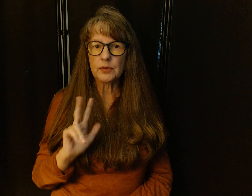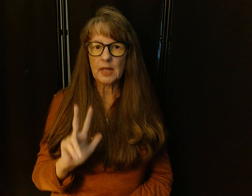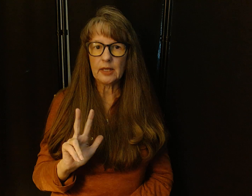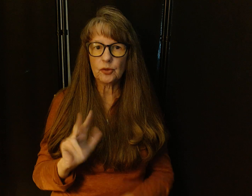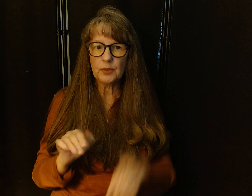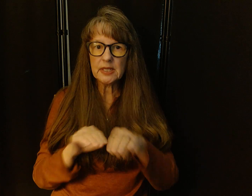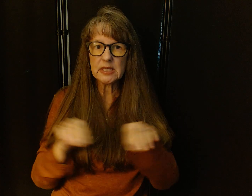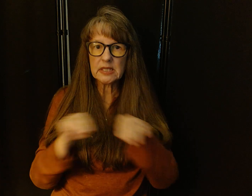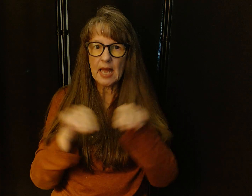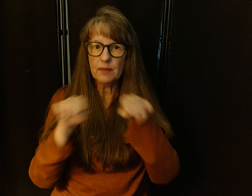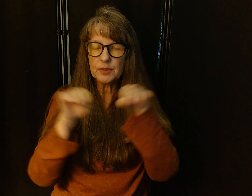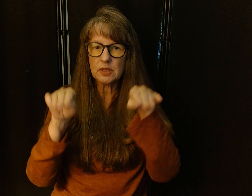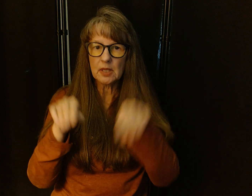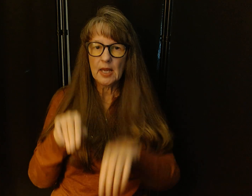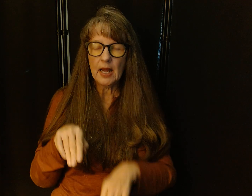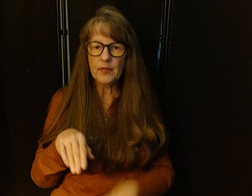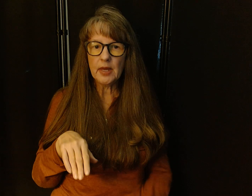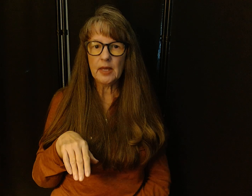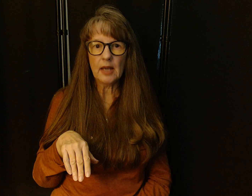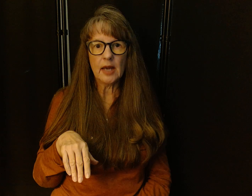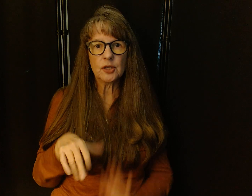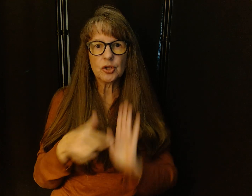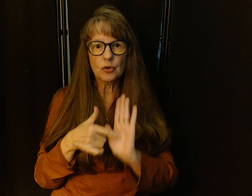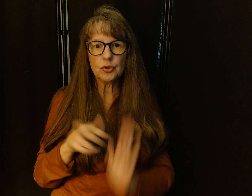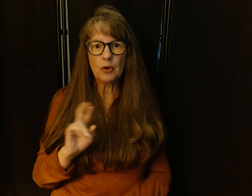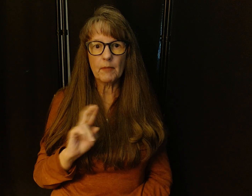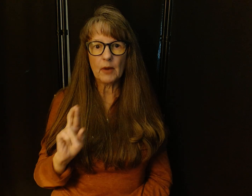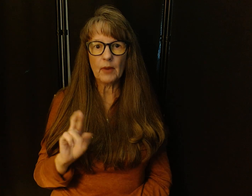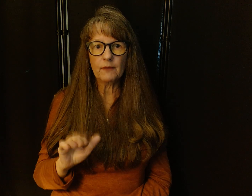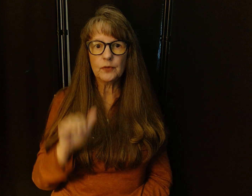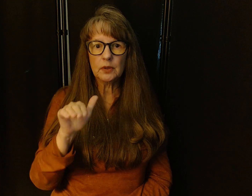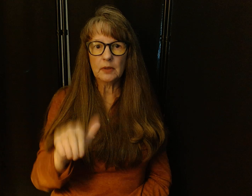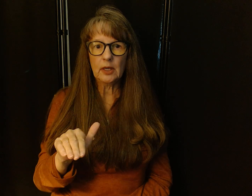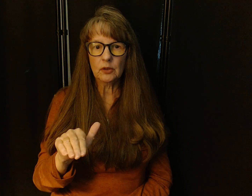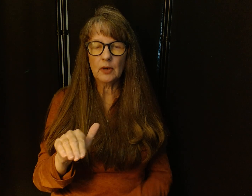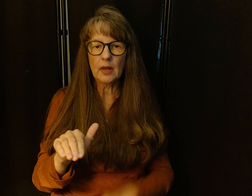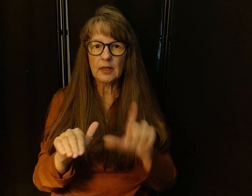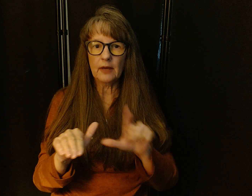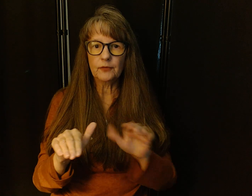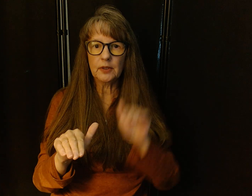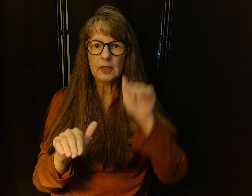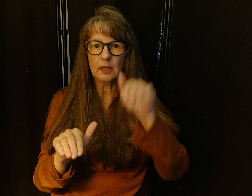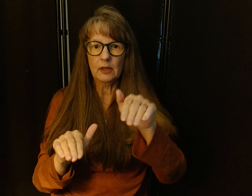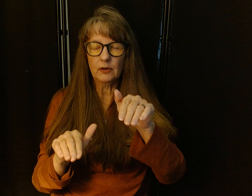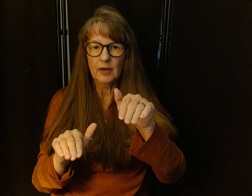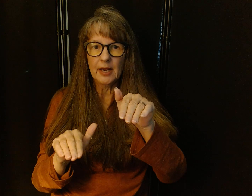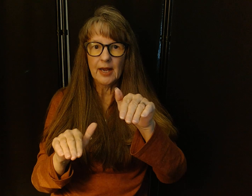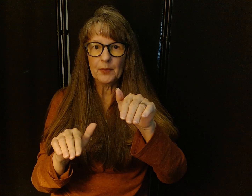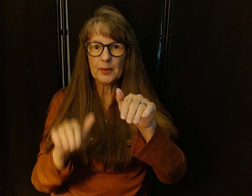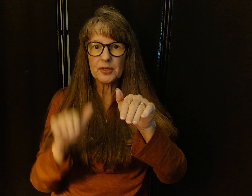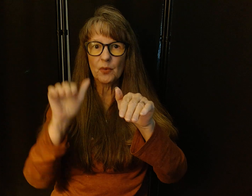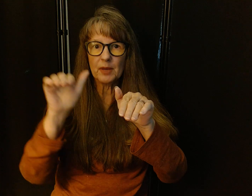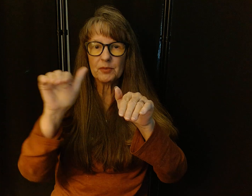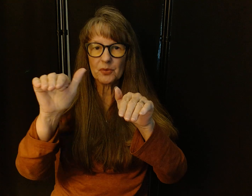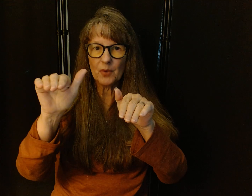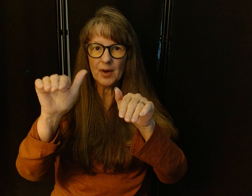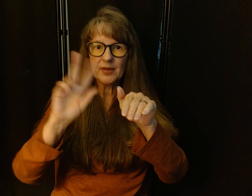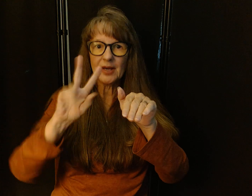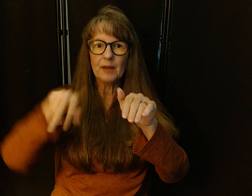like 3 steps. And then I showed you on my right foot here and the left foot here. And when I was going up to the one, then